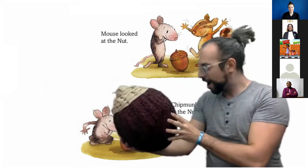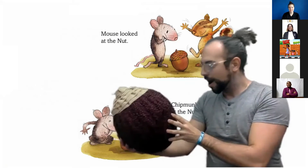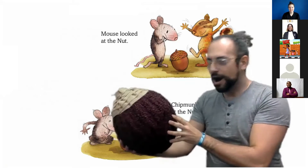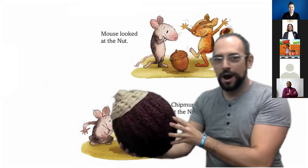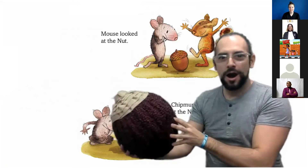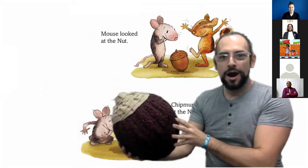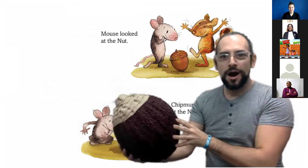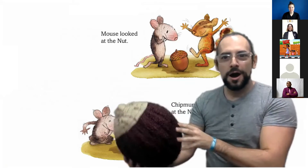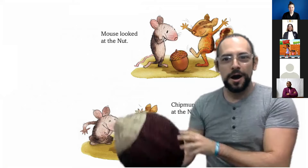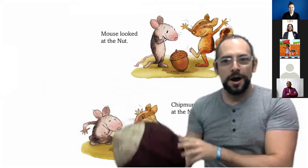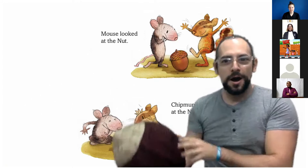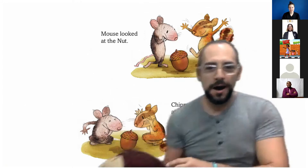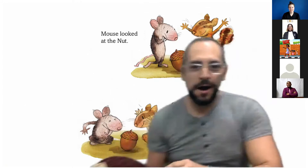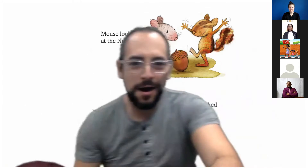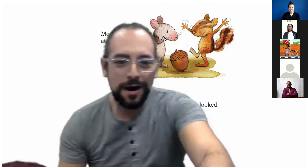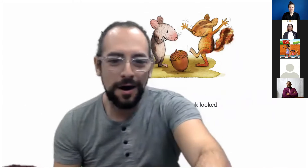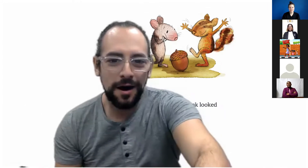Chipmunk looked at the nut.